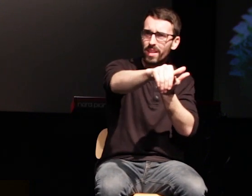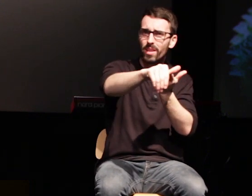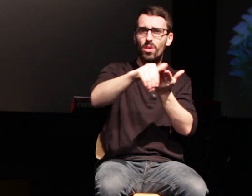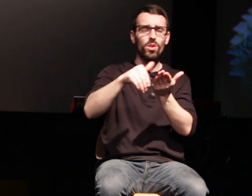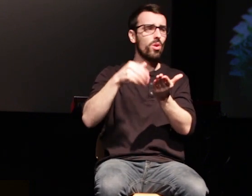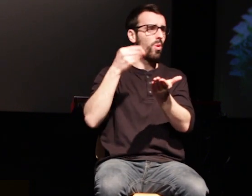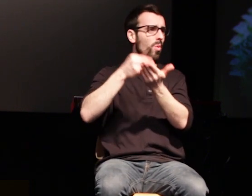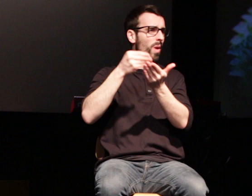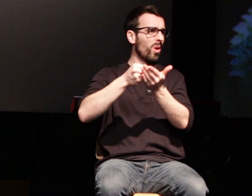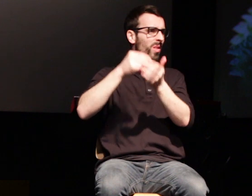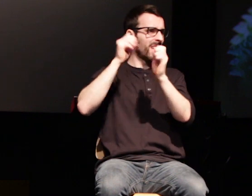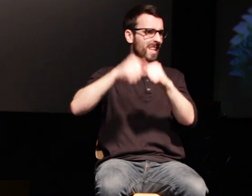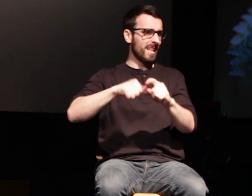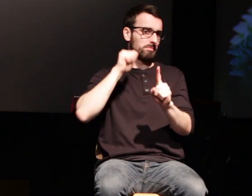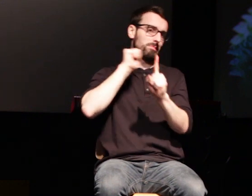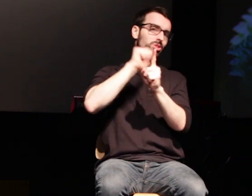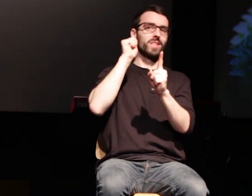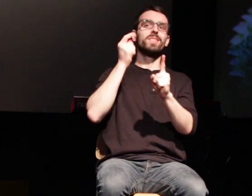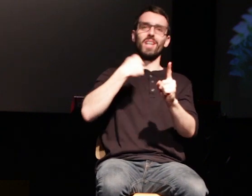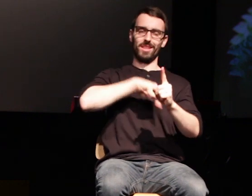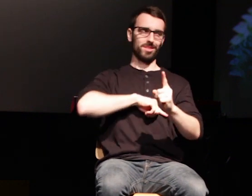the American dream